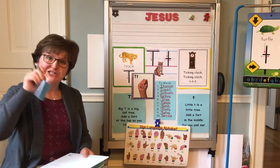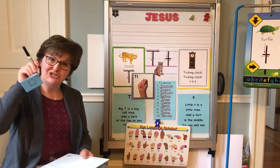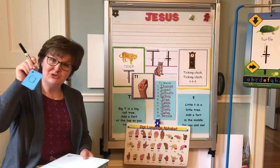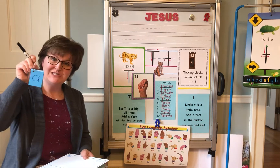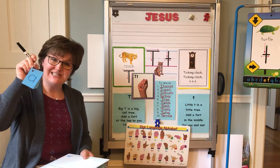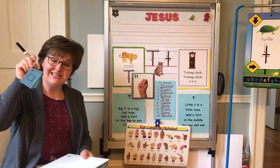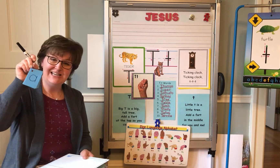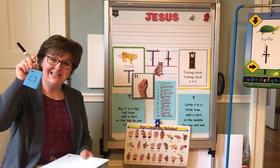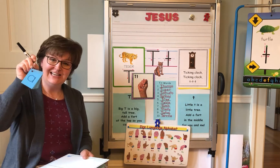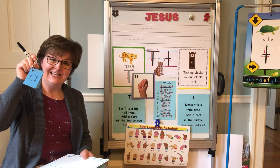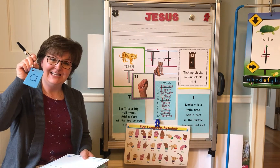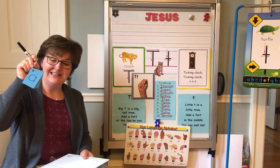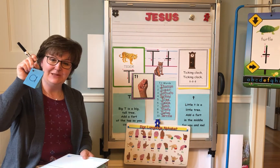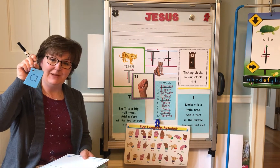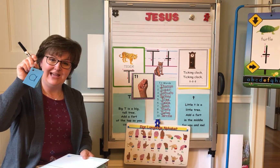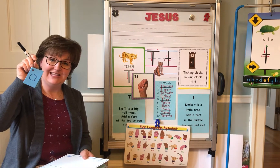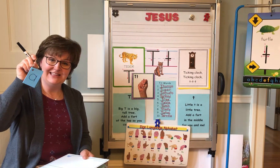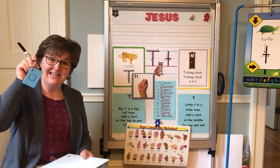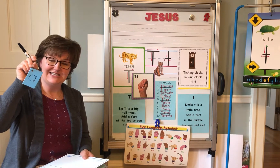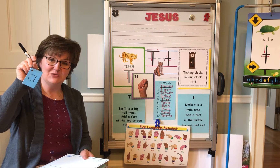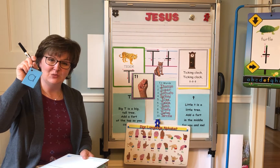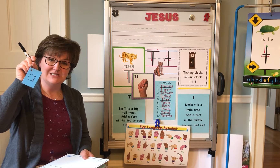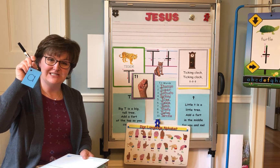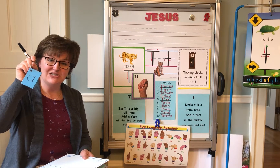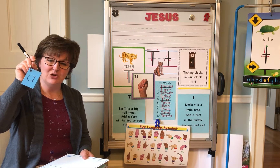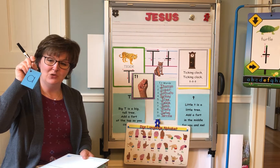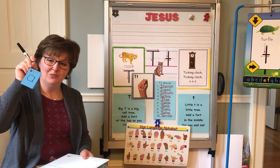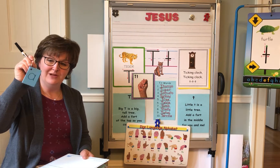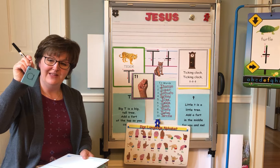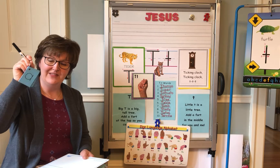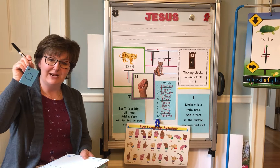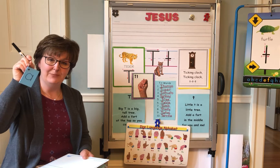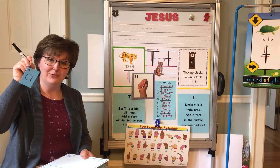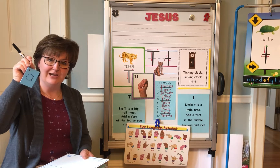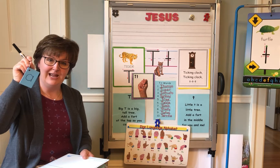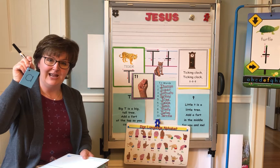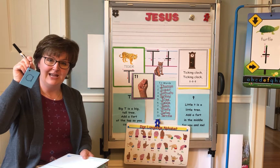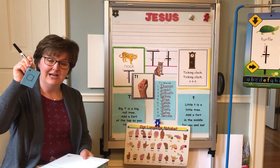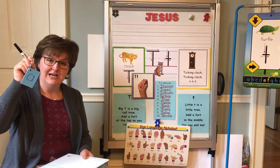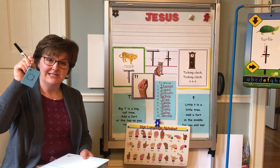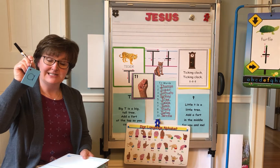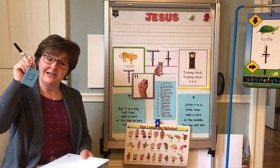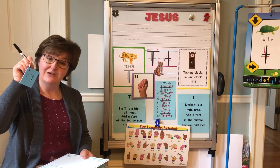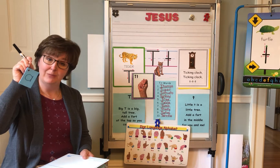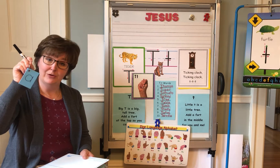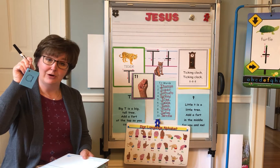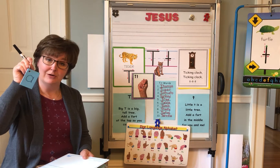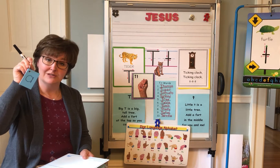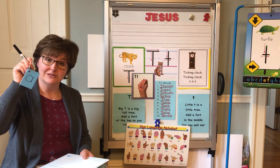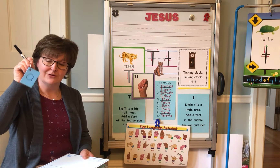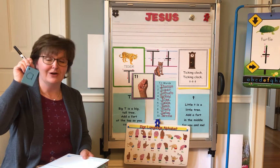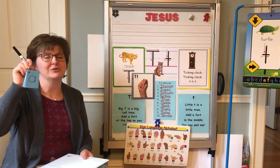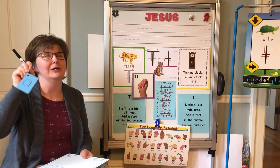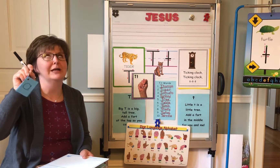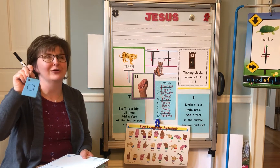you see in the bag that was sent home that I put a set of letter